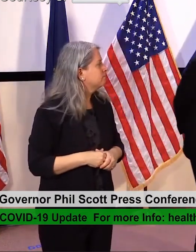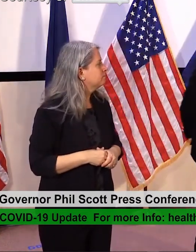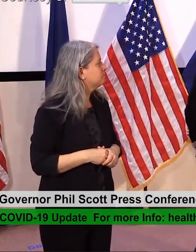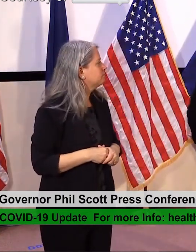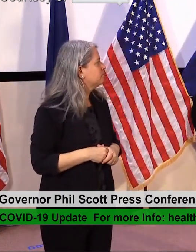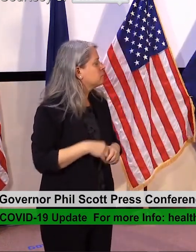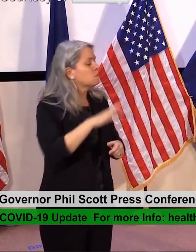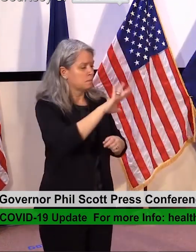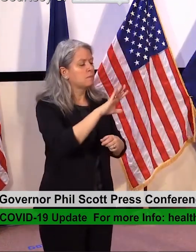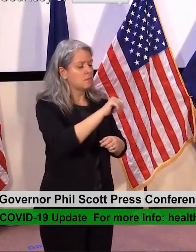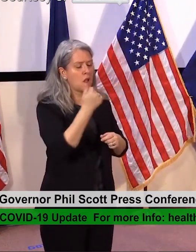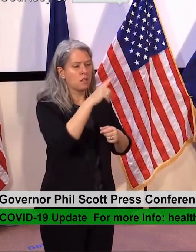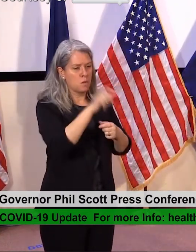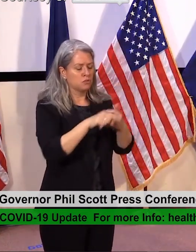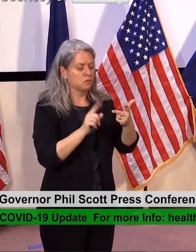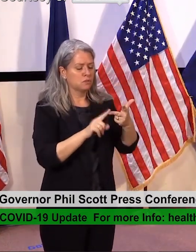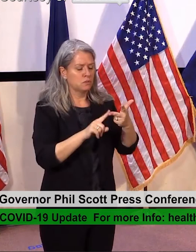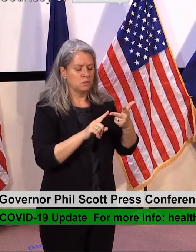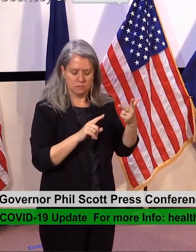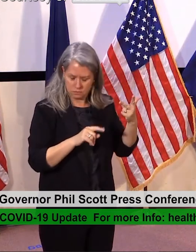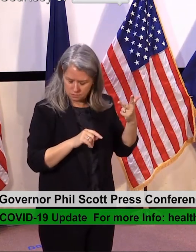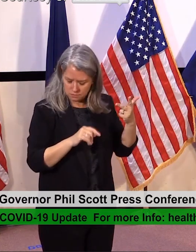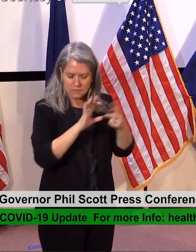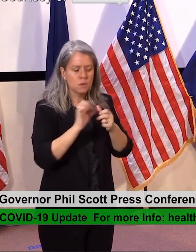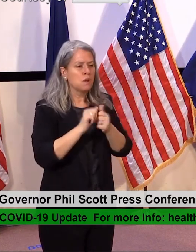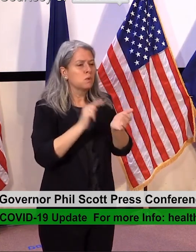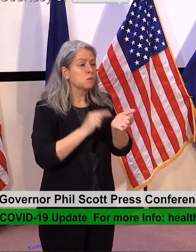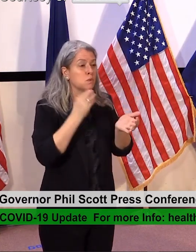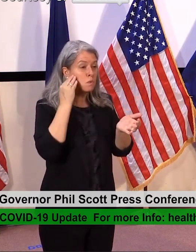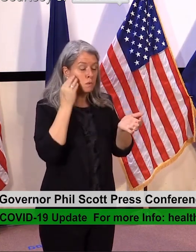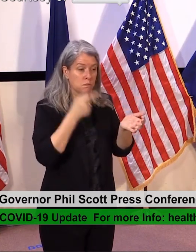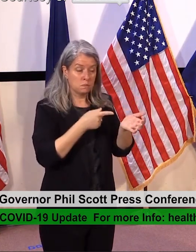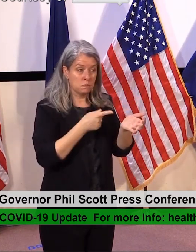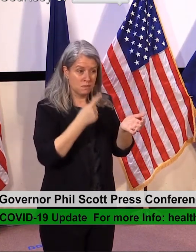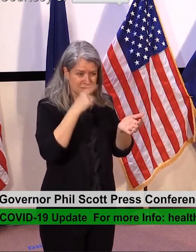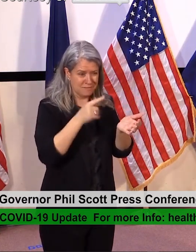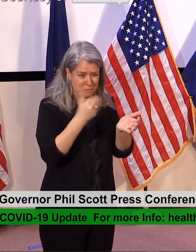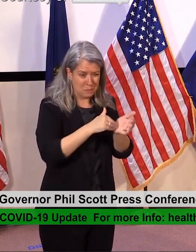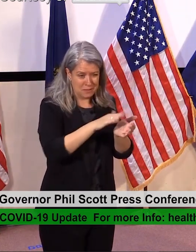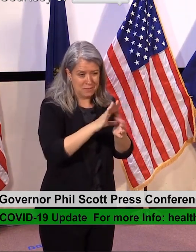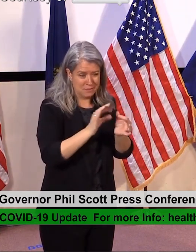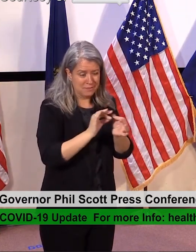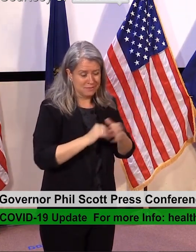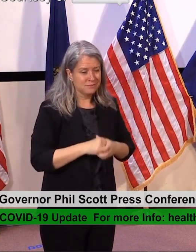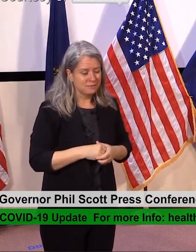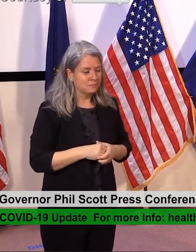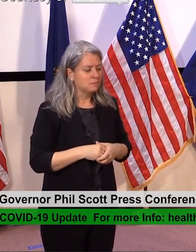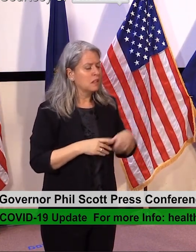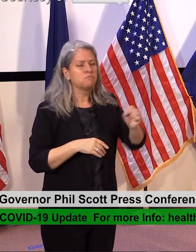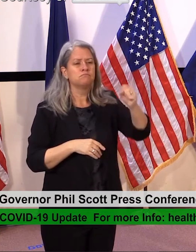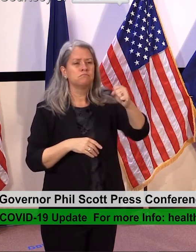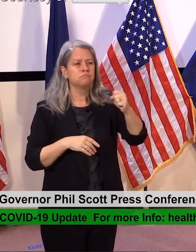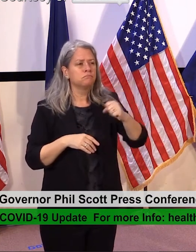The other part of the question, Ann, can you, it was about nursing home facilities. Could you repeat that?